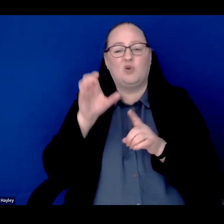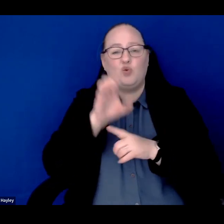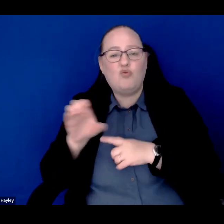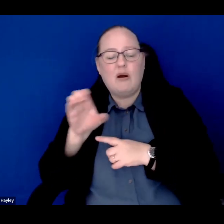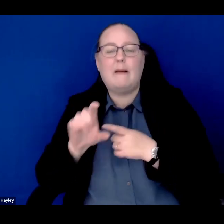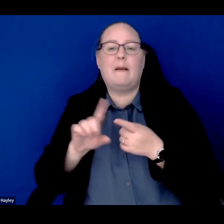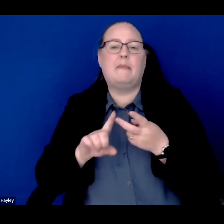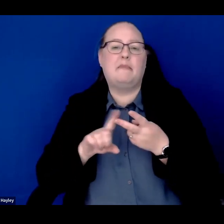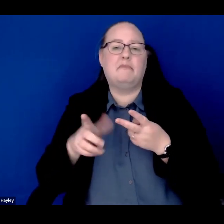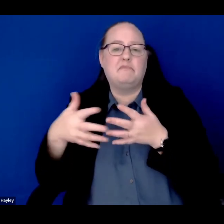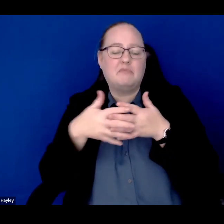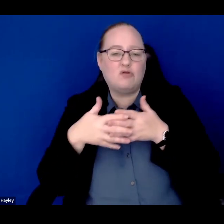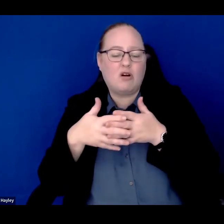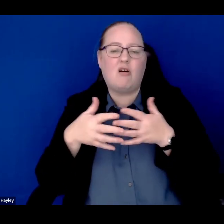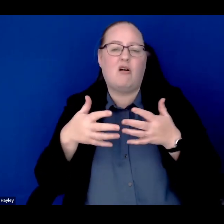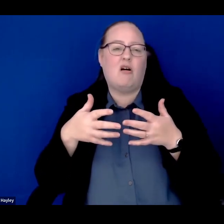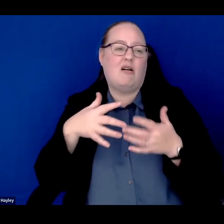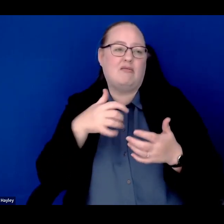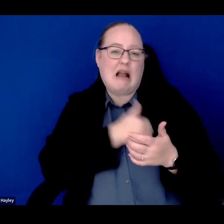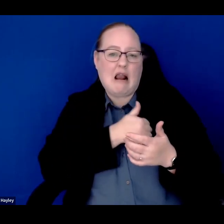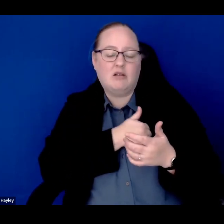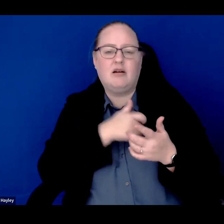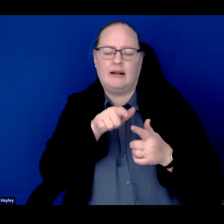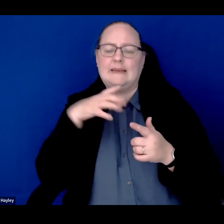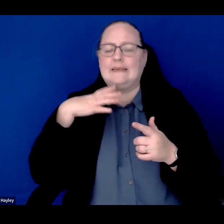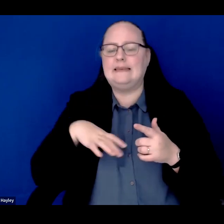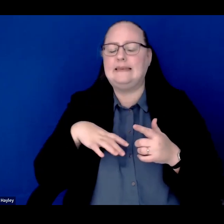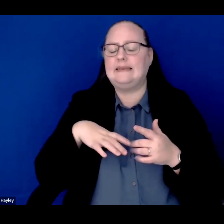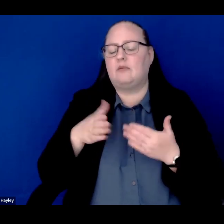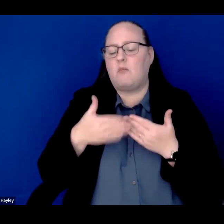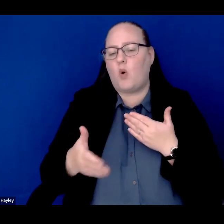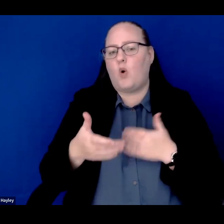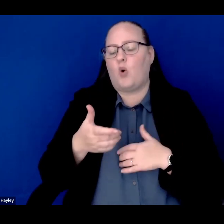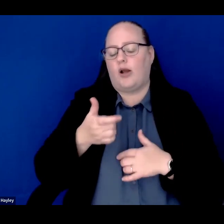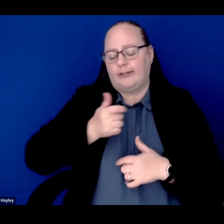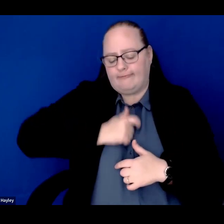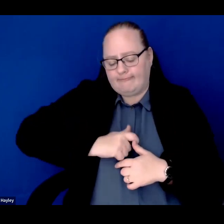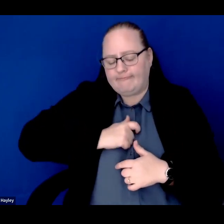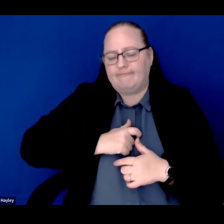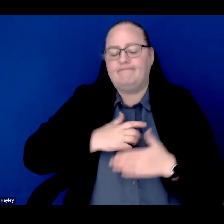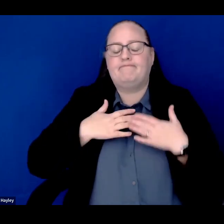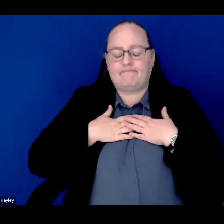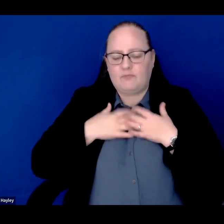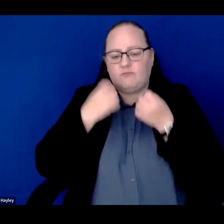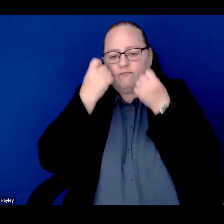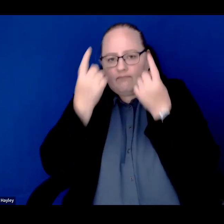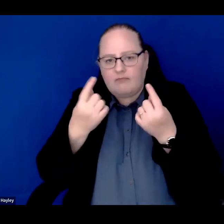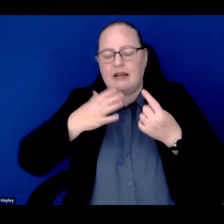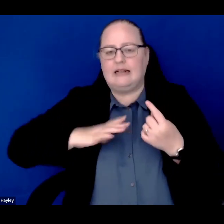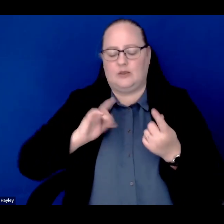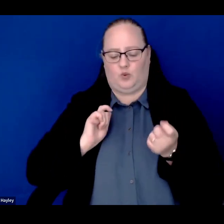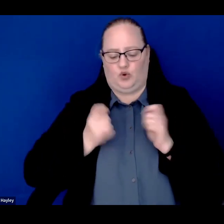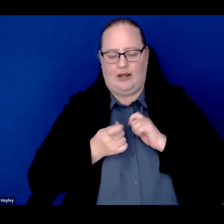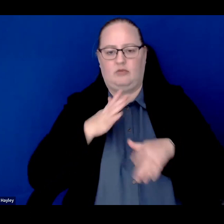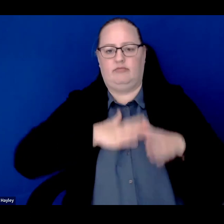ambition and even more humility, I would argue, to undertake an unprecedented transformation, to meet the needs of all their people while